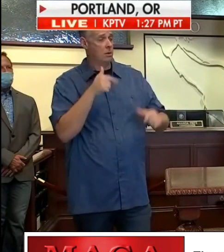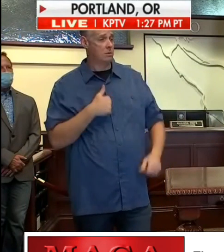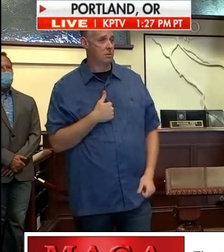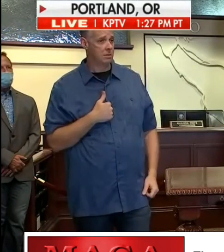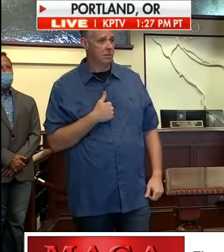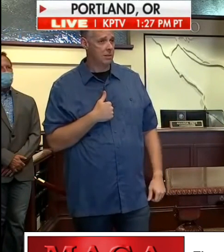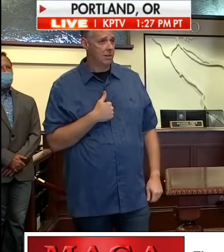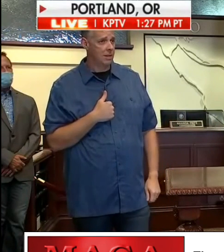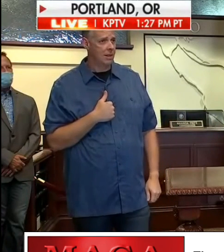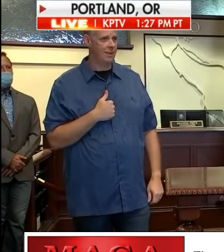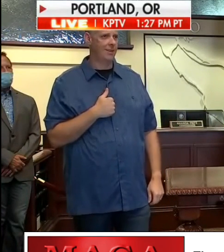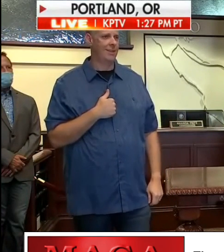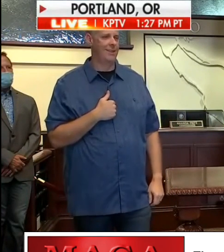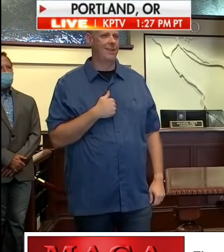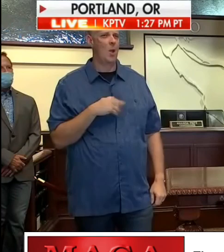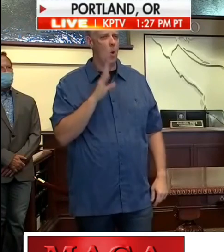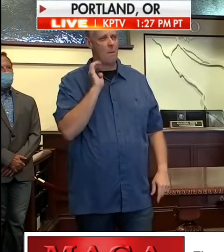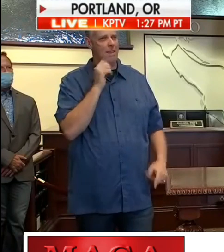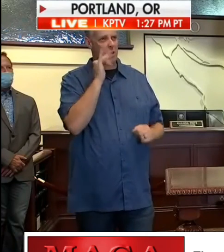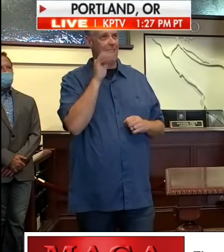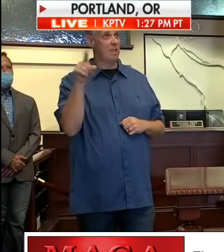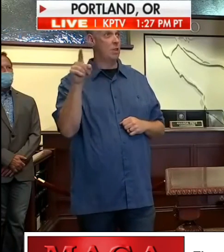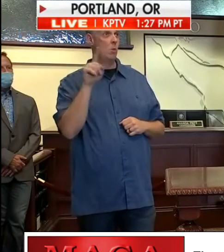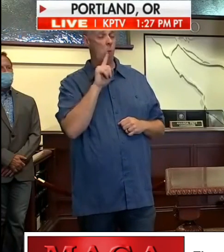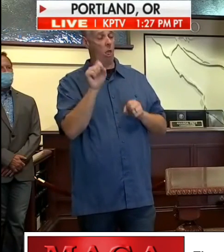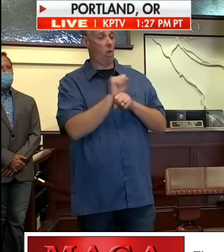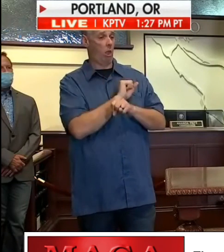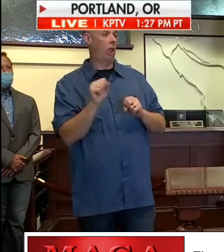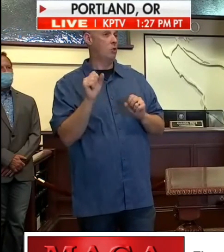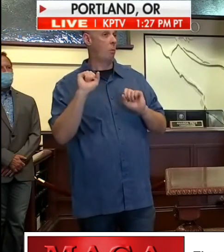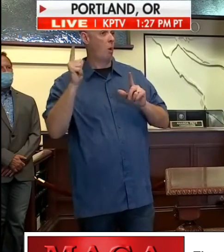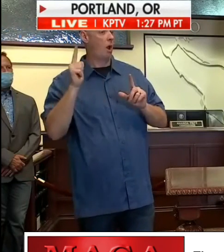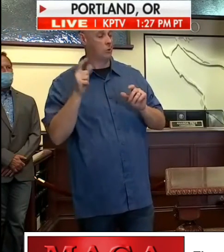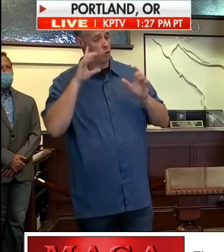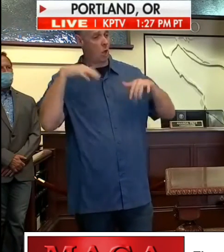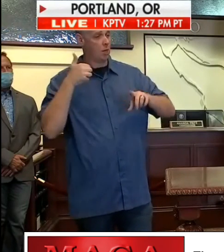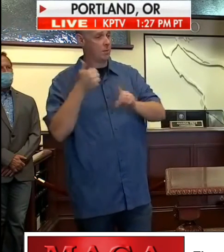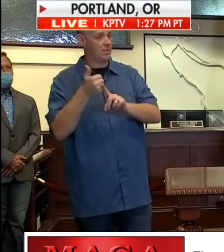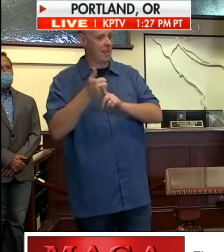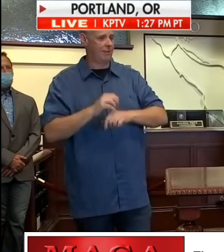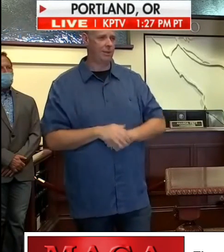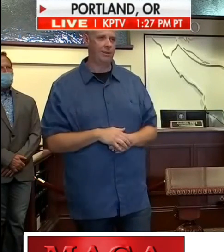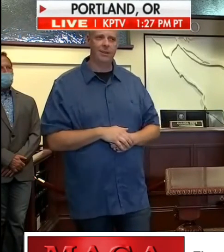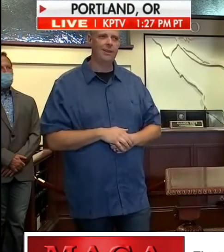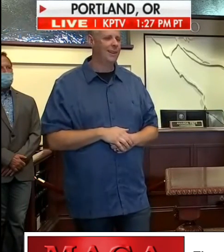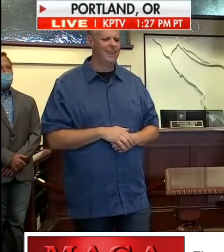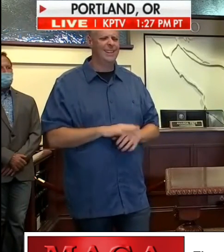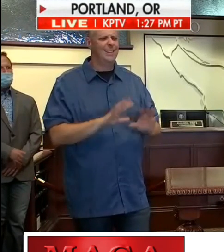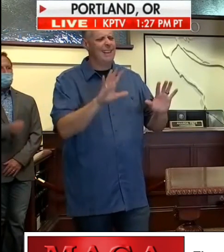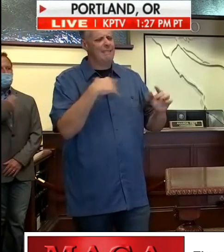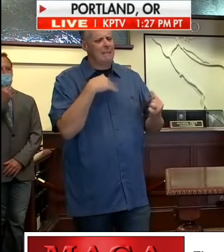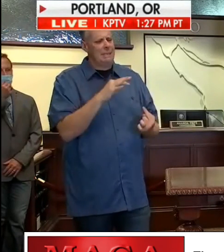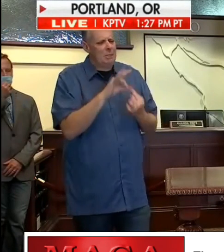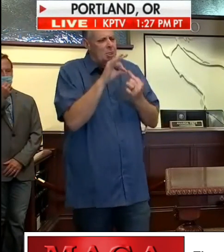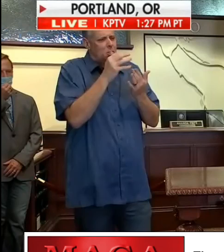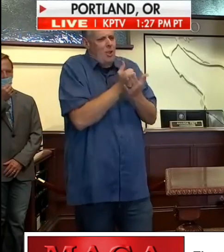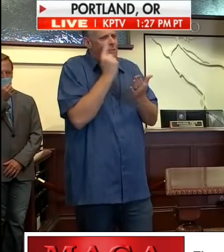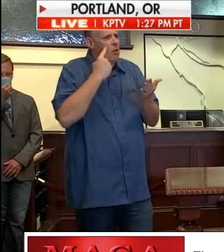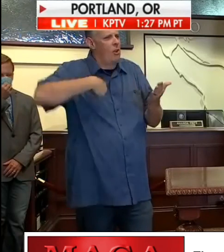I'm surprised if he would be surprised by this. There's an olive branch opportunity here for all of